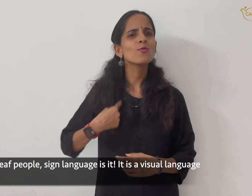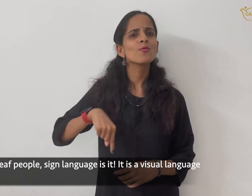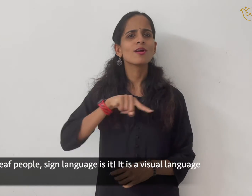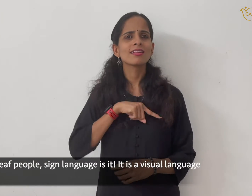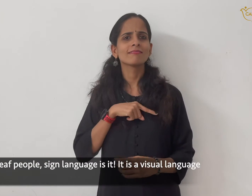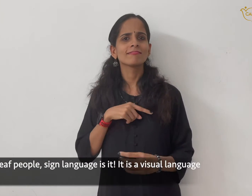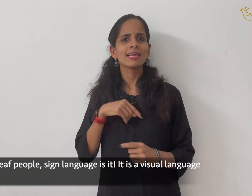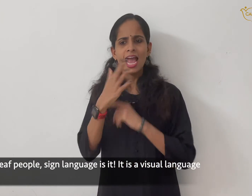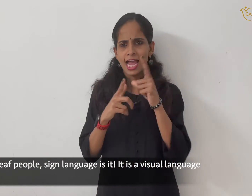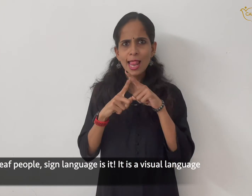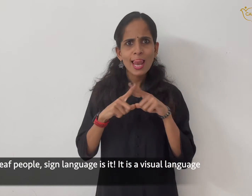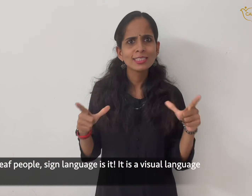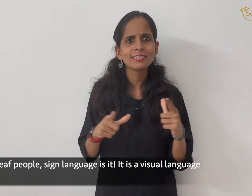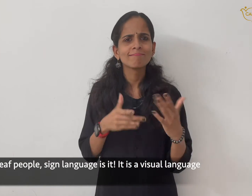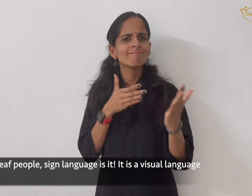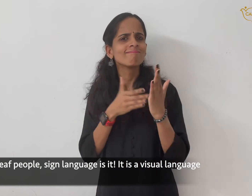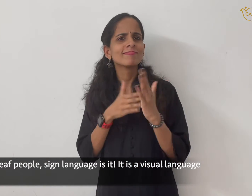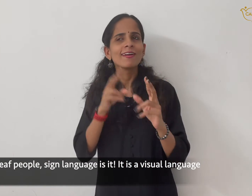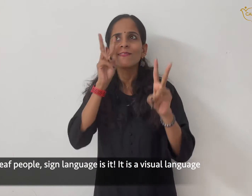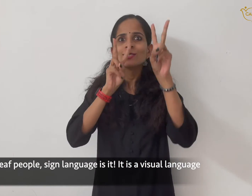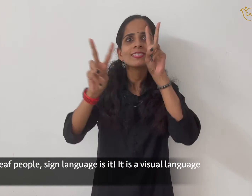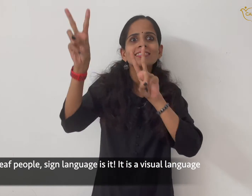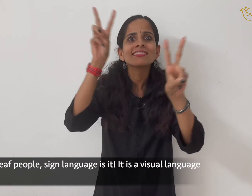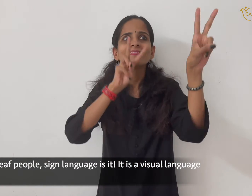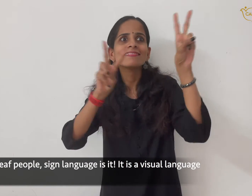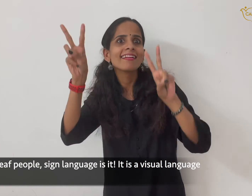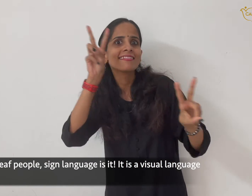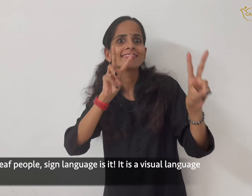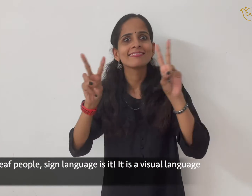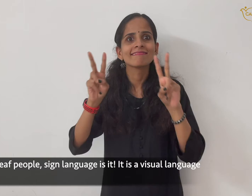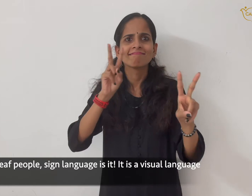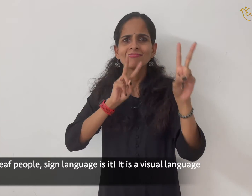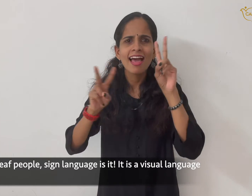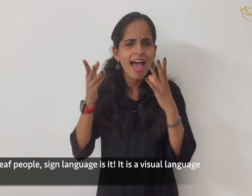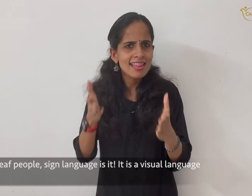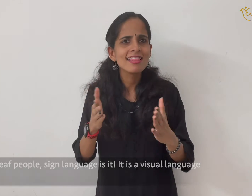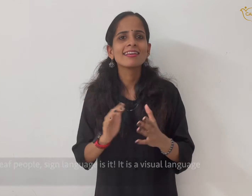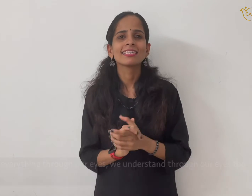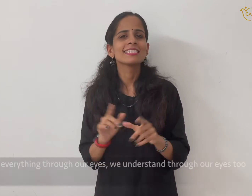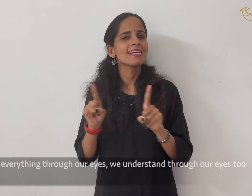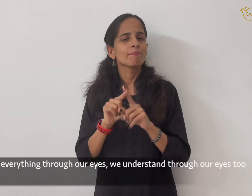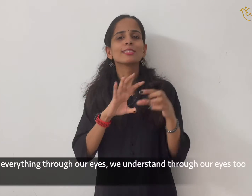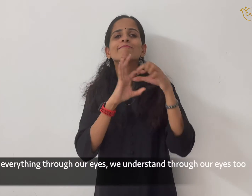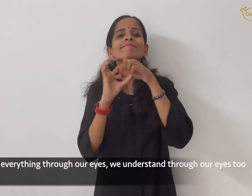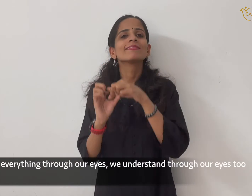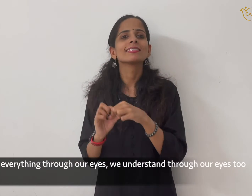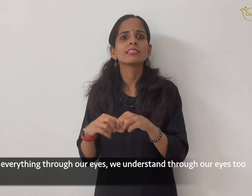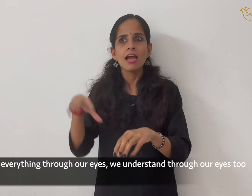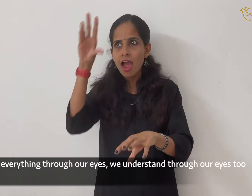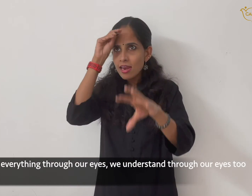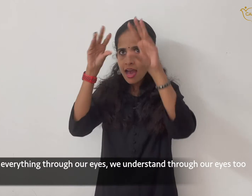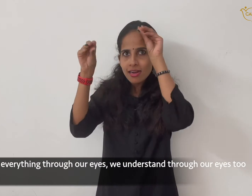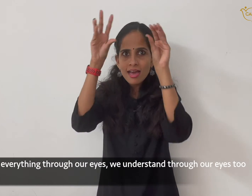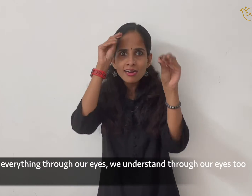So for us deaf people, sign language is it. It's a visual language. So we